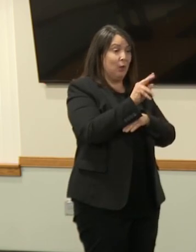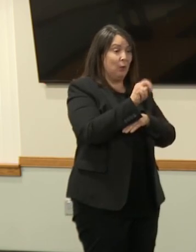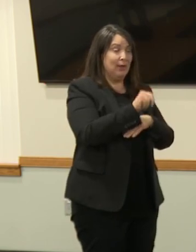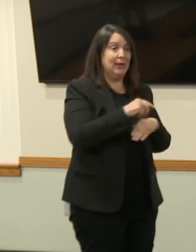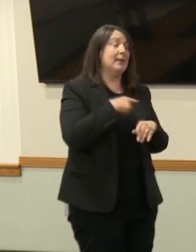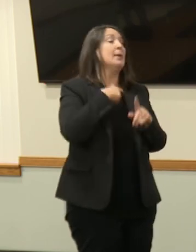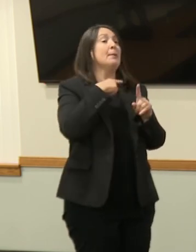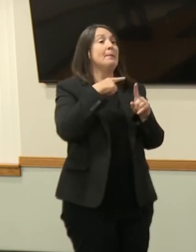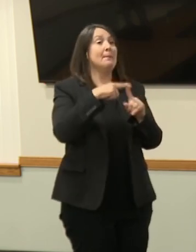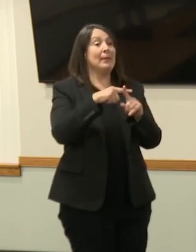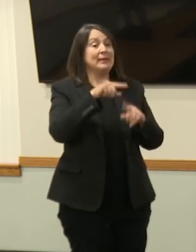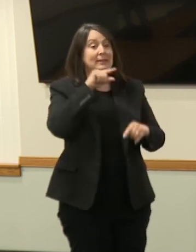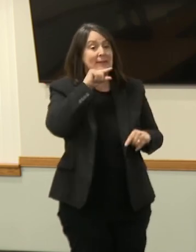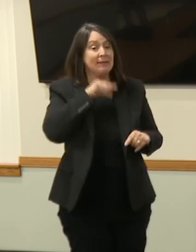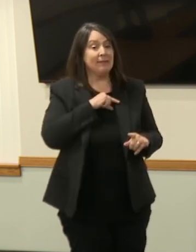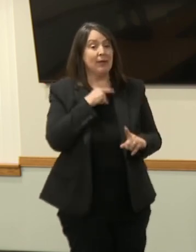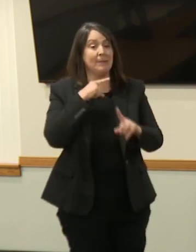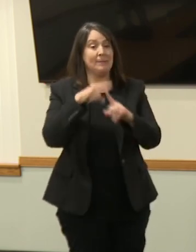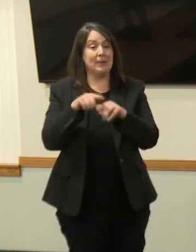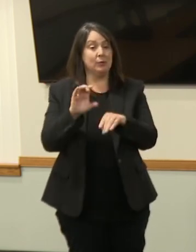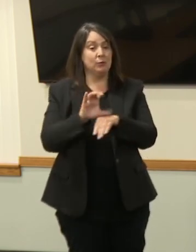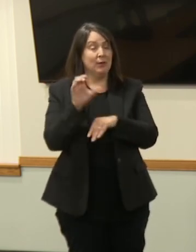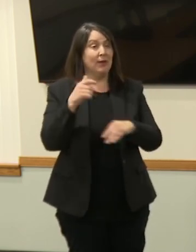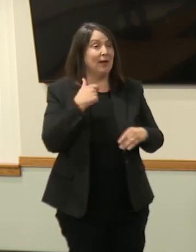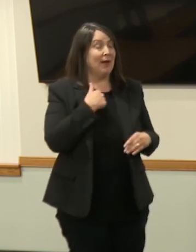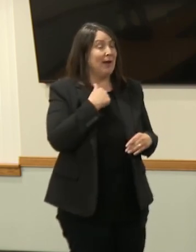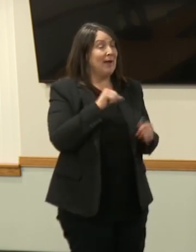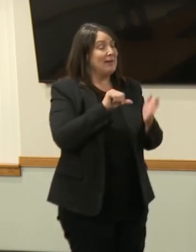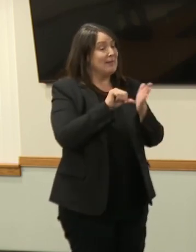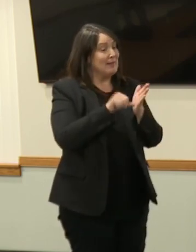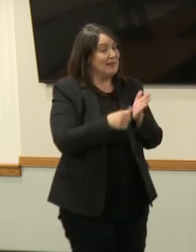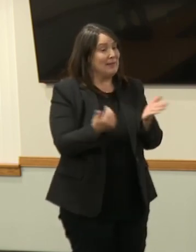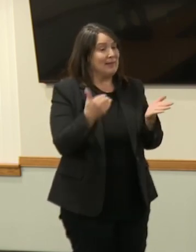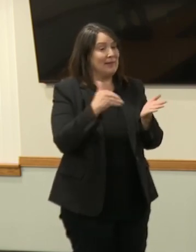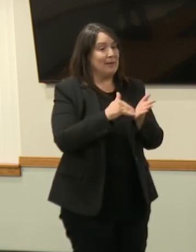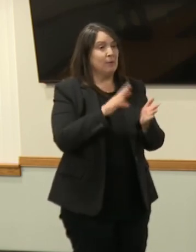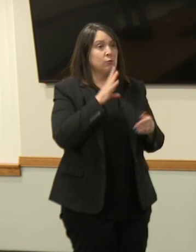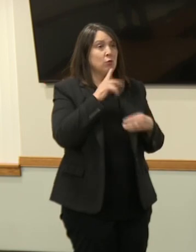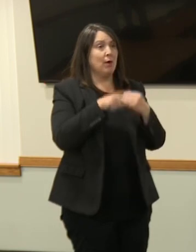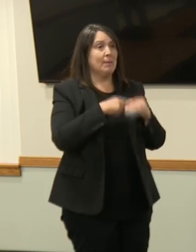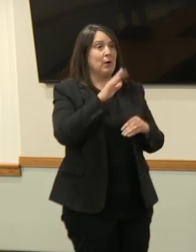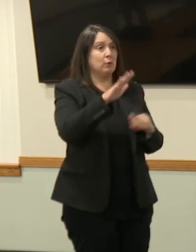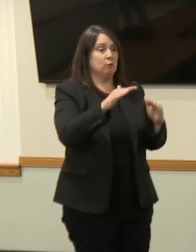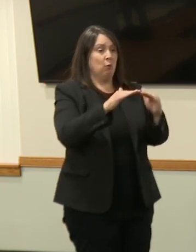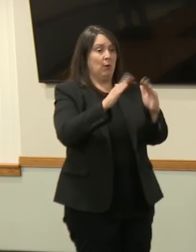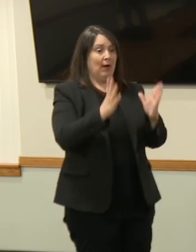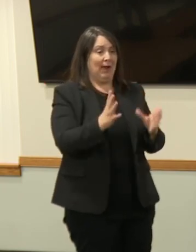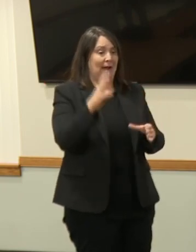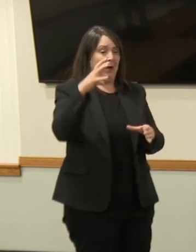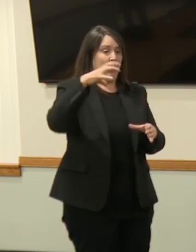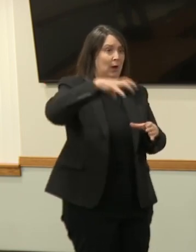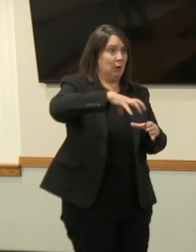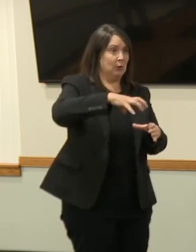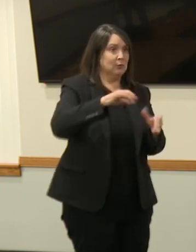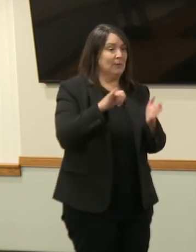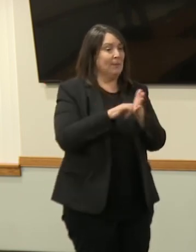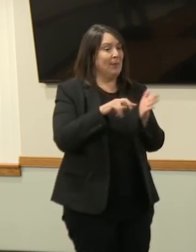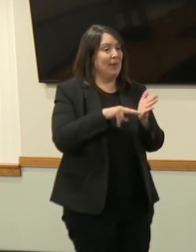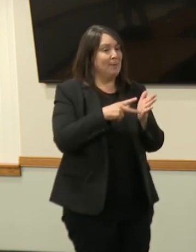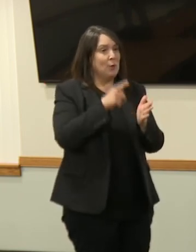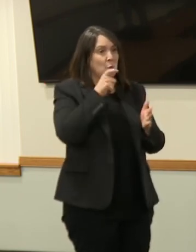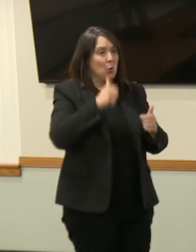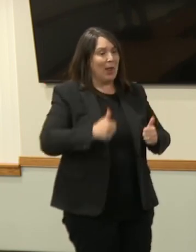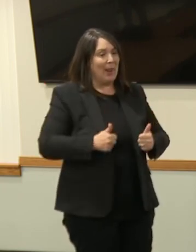Christmas, your household are the people that live at the same address as you. This is not your aunt that lives in